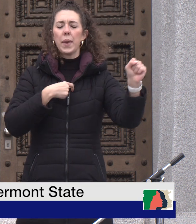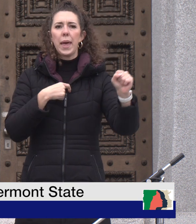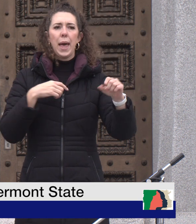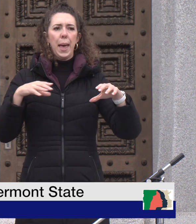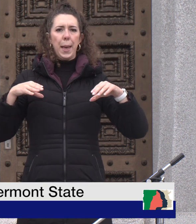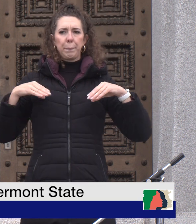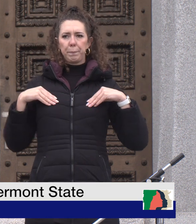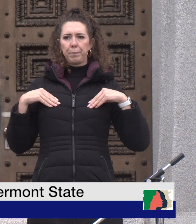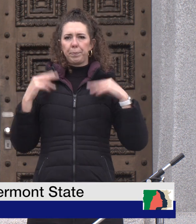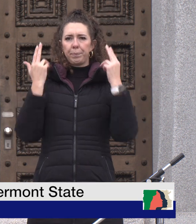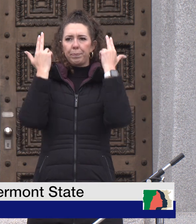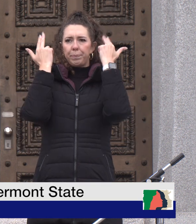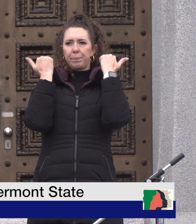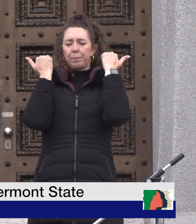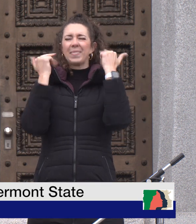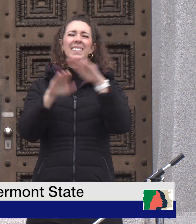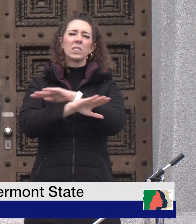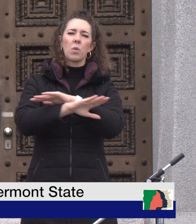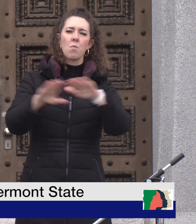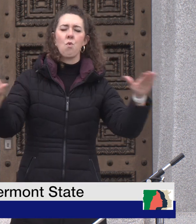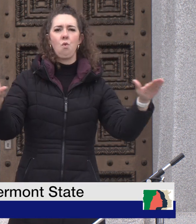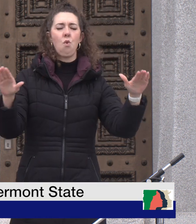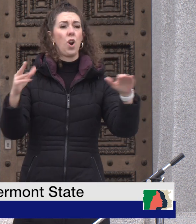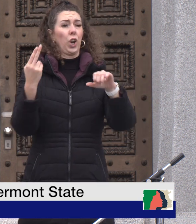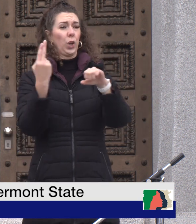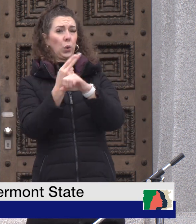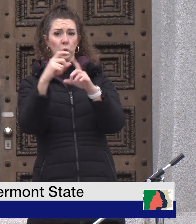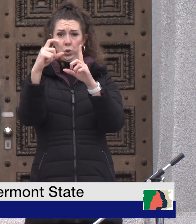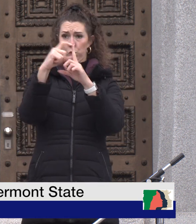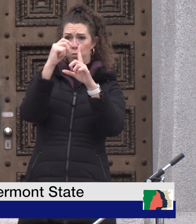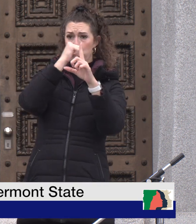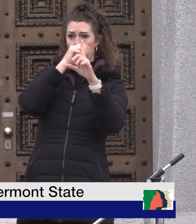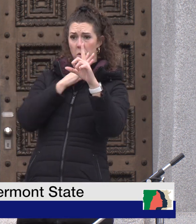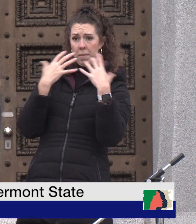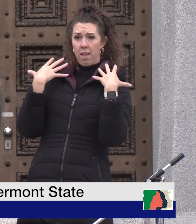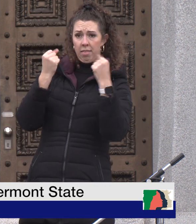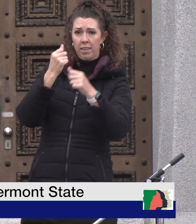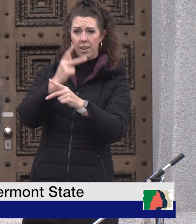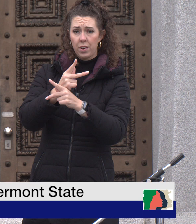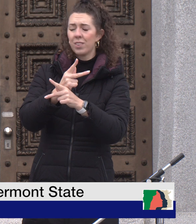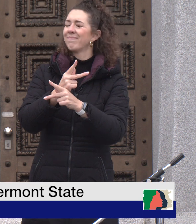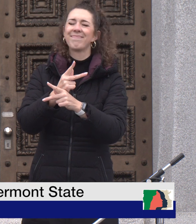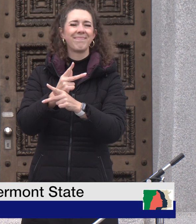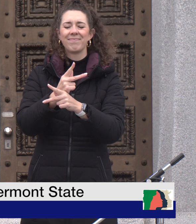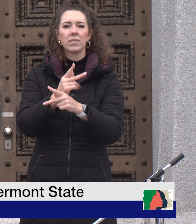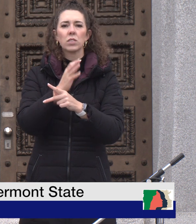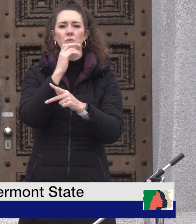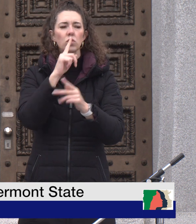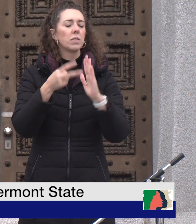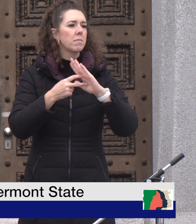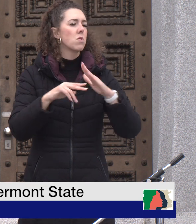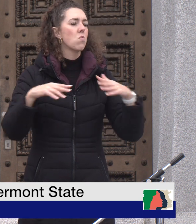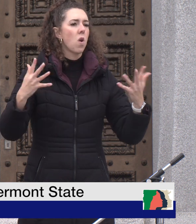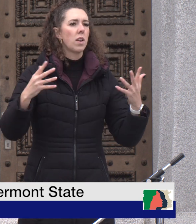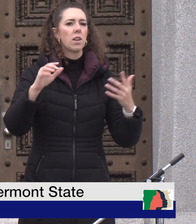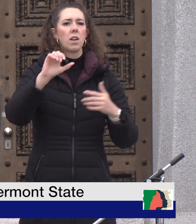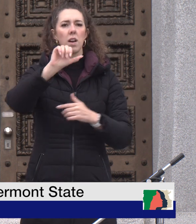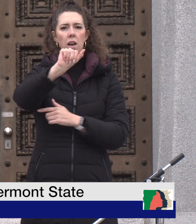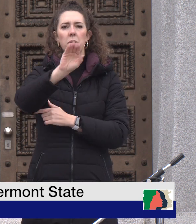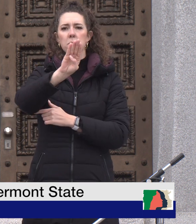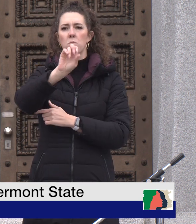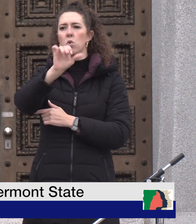are no longer going to hide behind the term women's health care, when what we really mean is